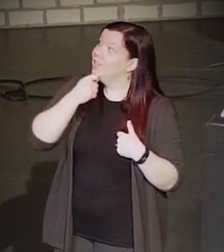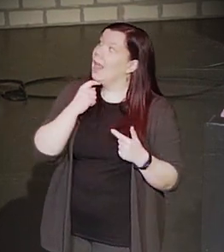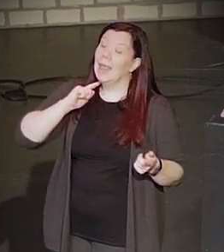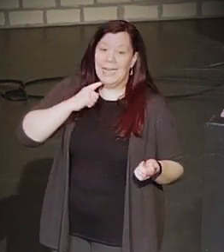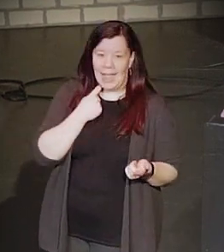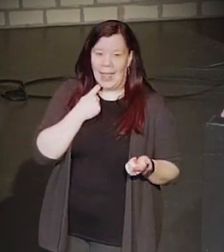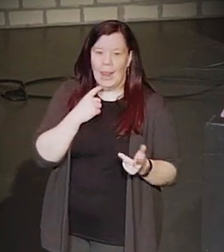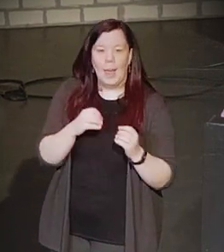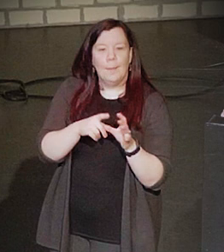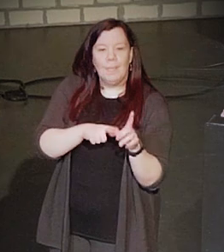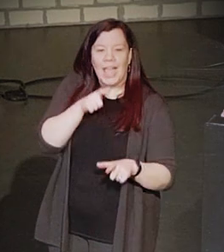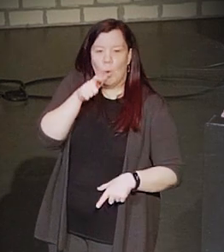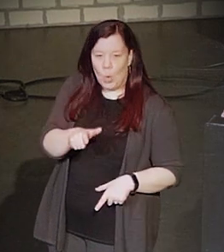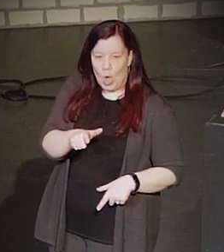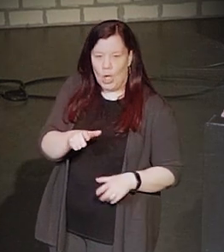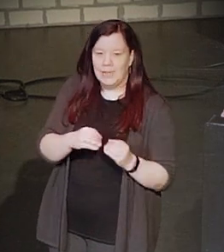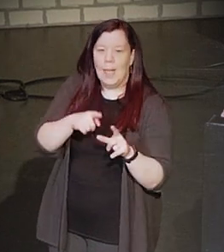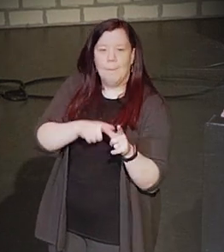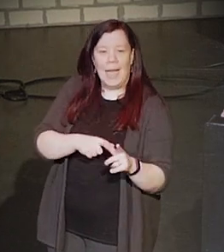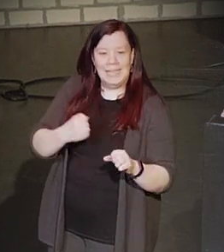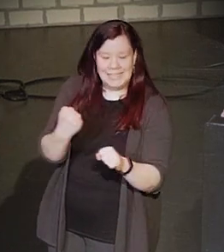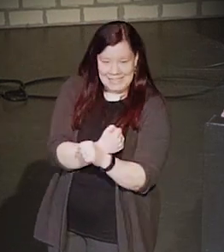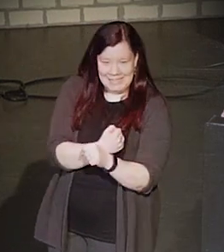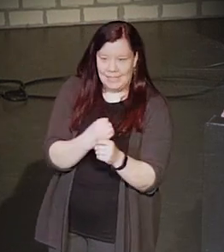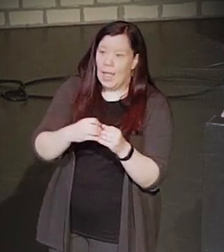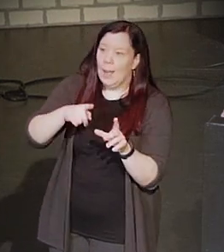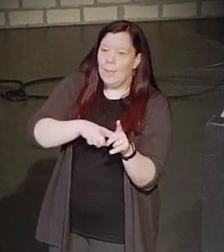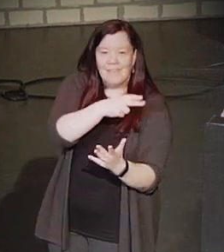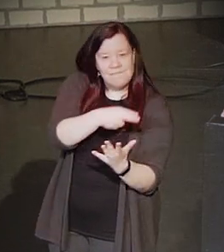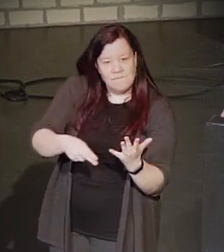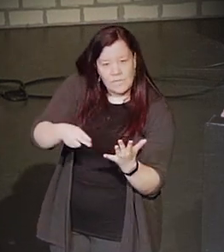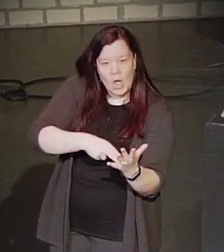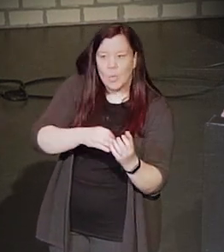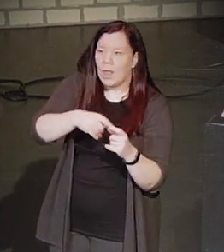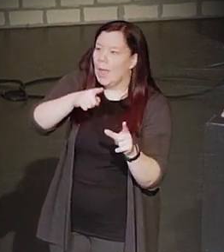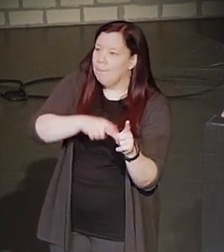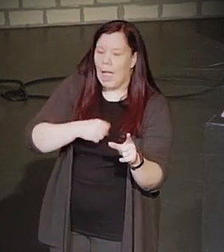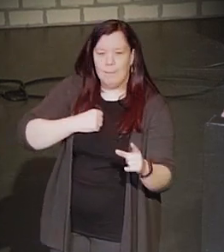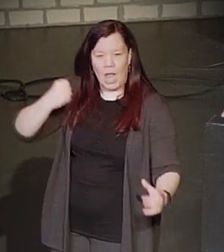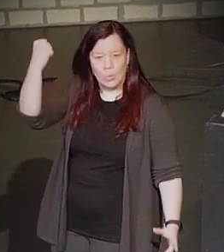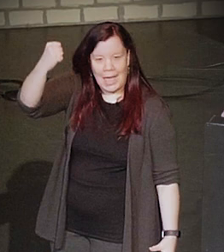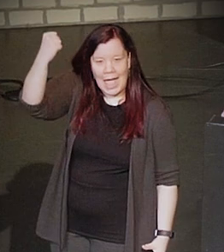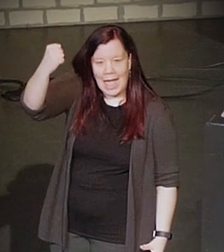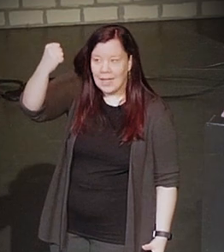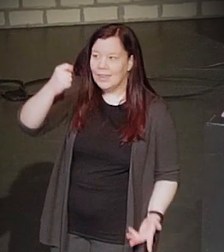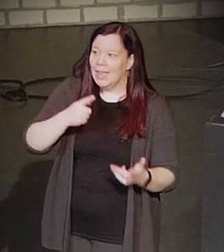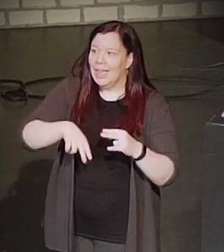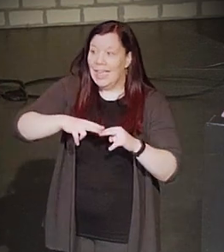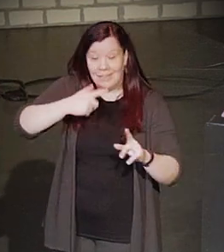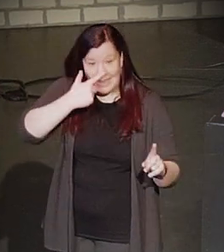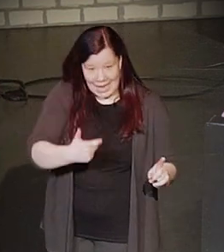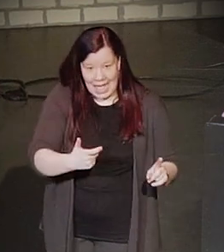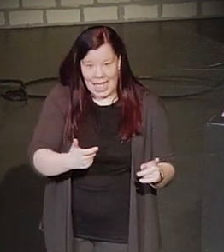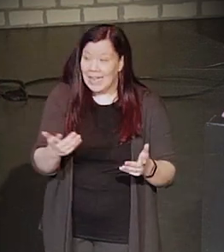kill by word and by deed and by vote and by my own hand, if I